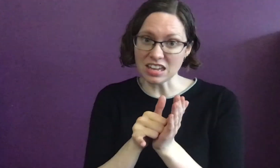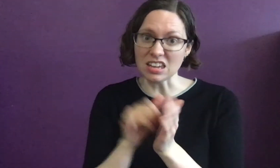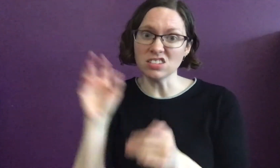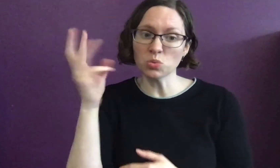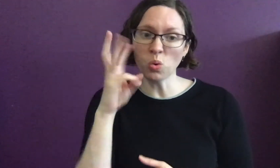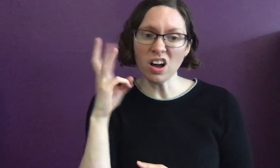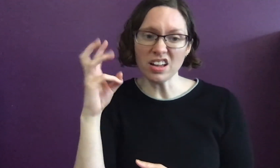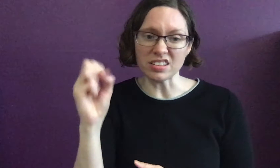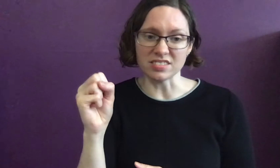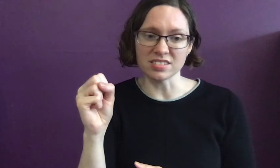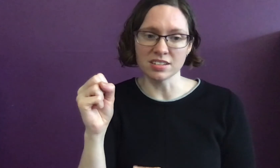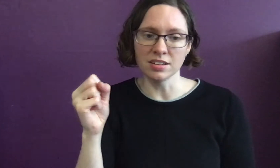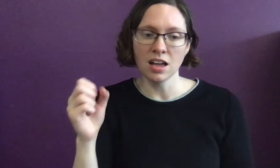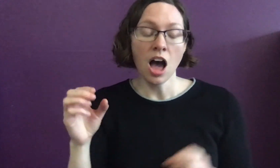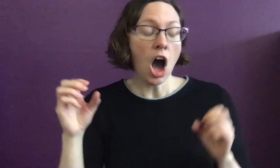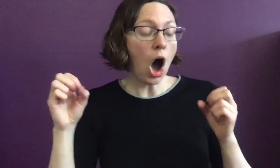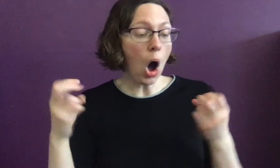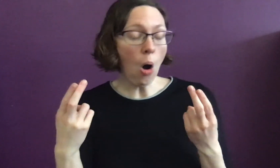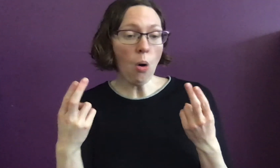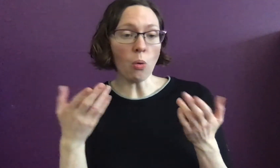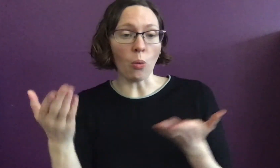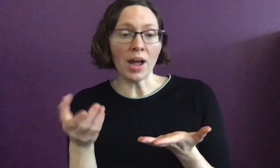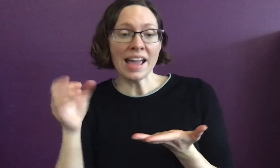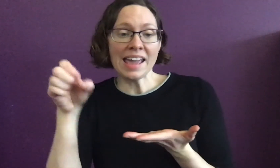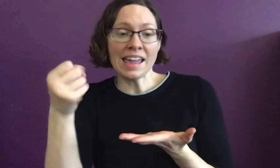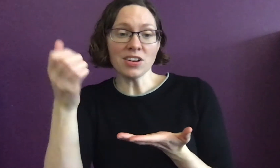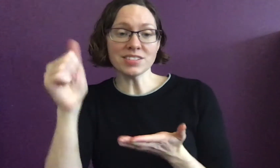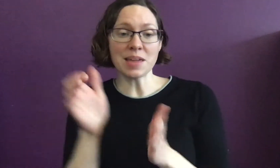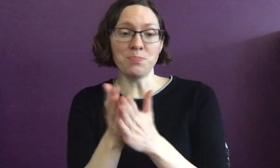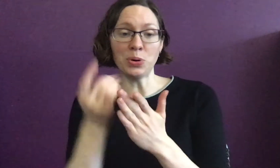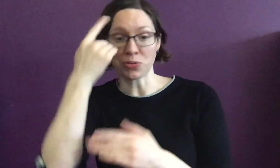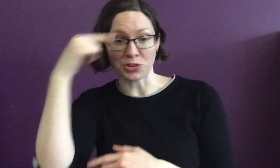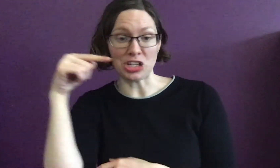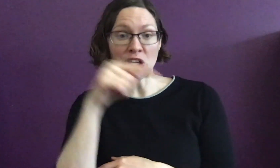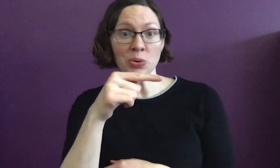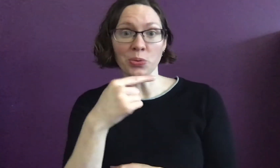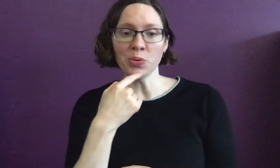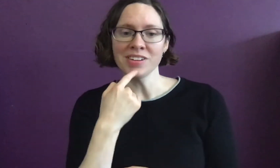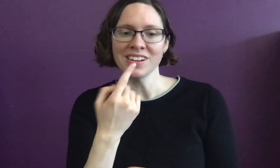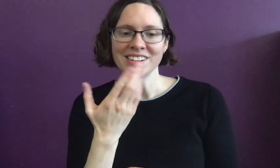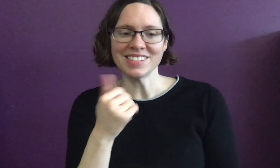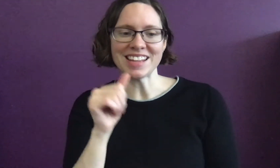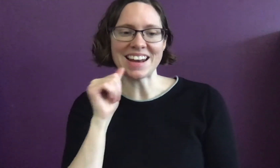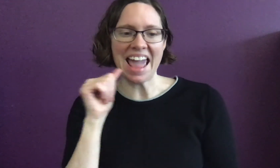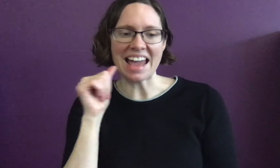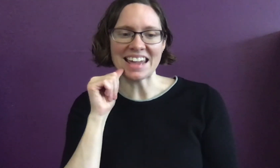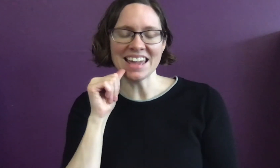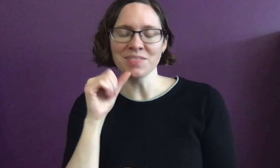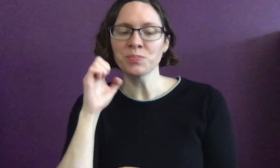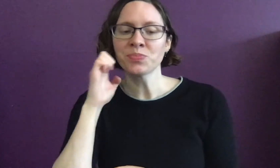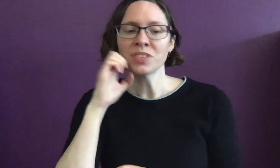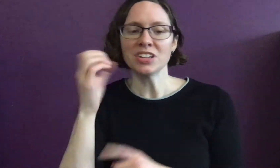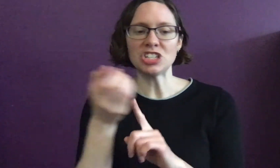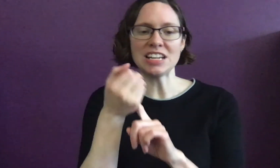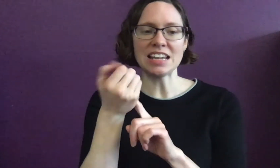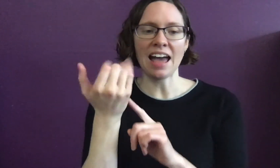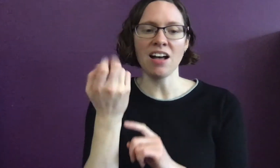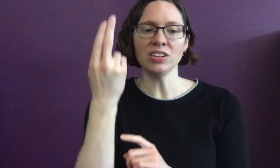these woods." "Oh, here's a book for you," said Annie. She held up